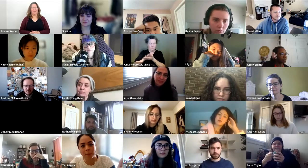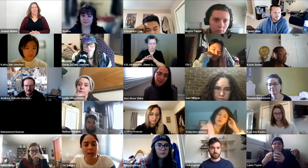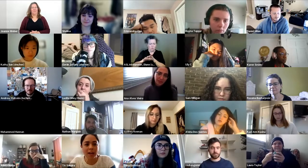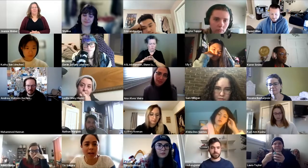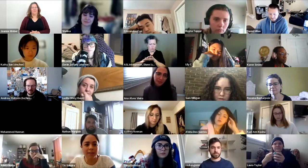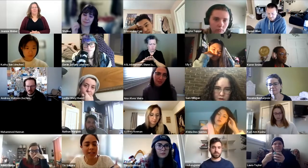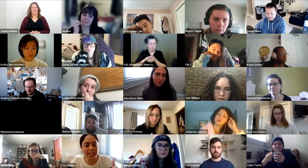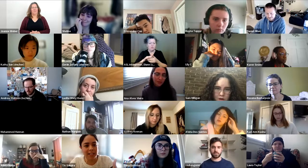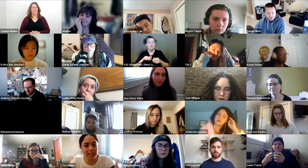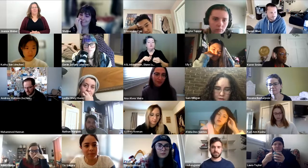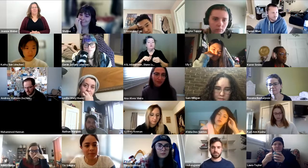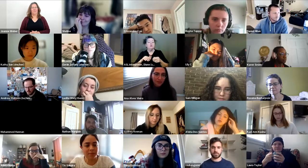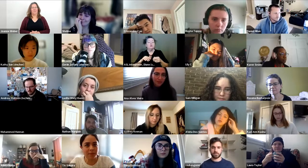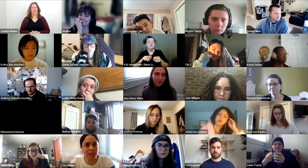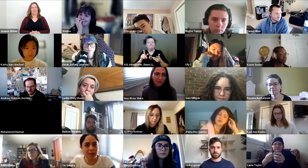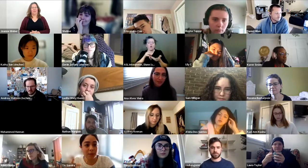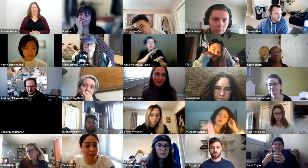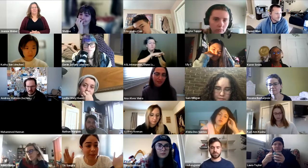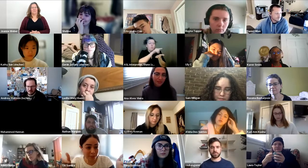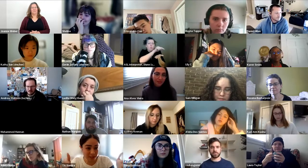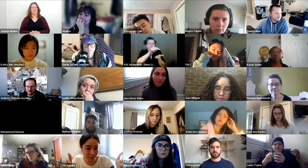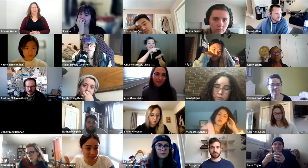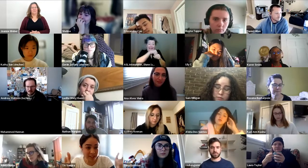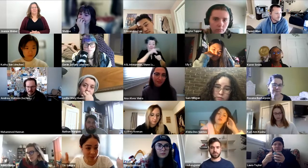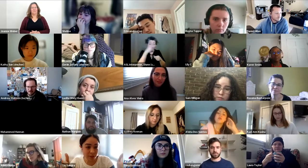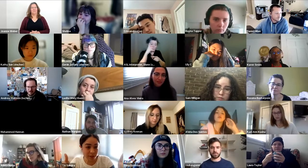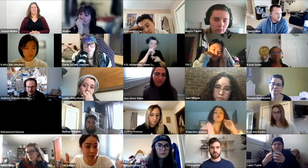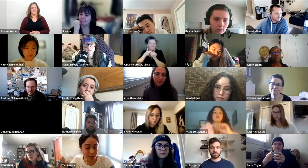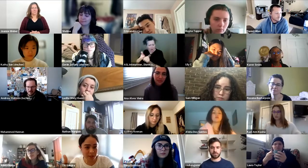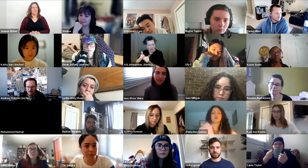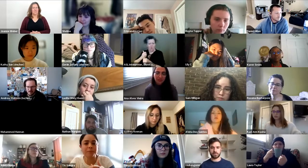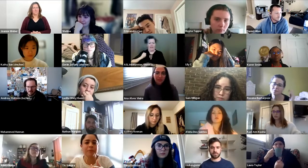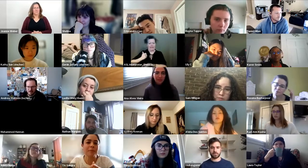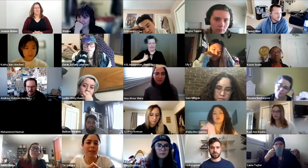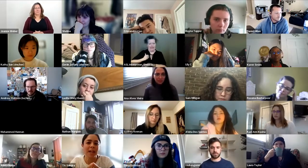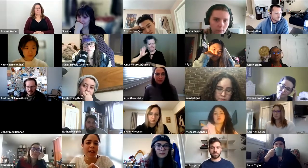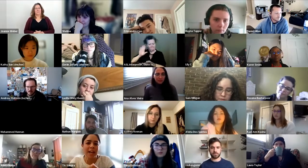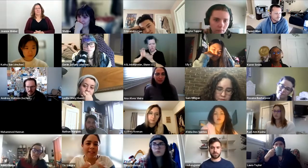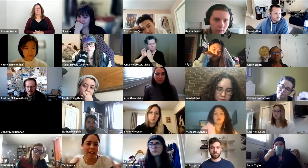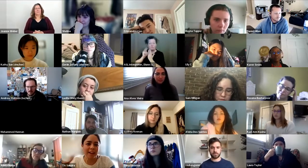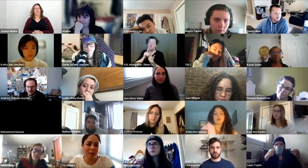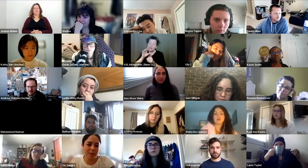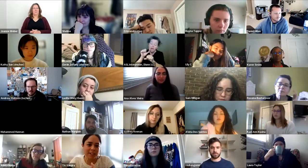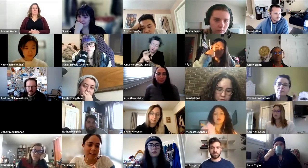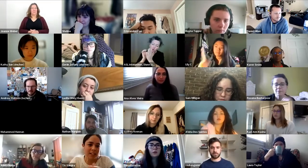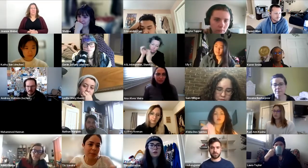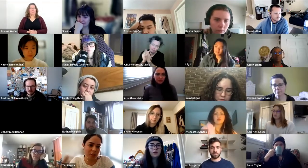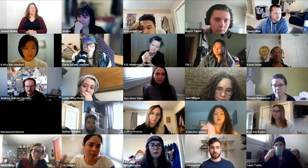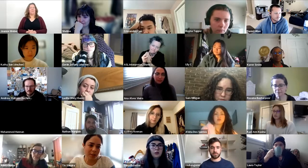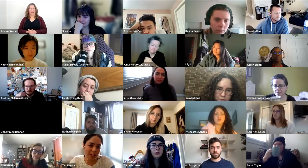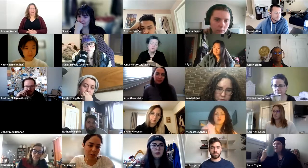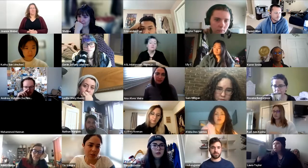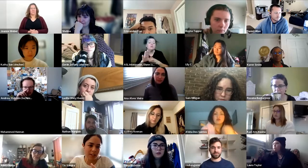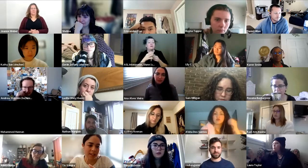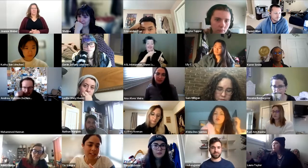follow the Canadian curriculum, specifically the Alberta curriculum. And there I was a